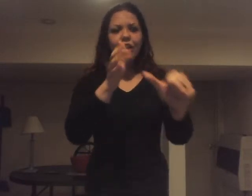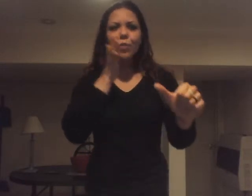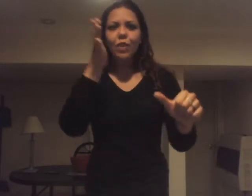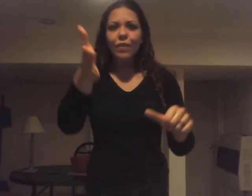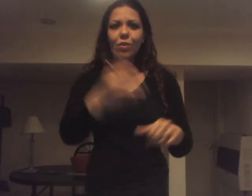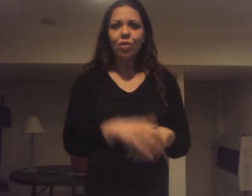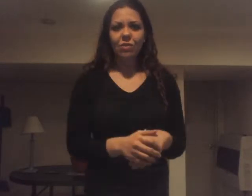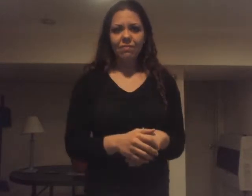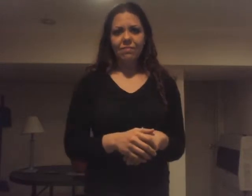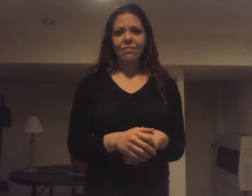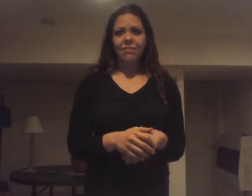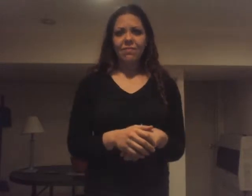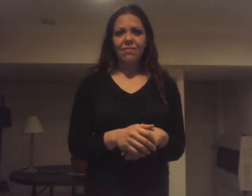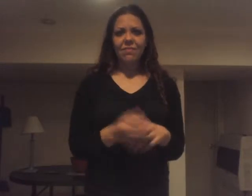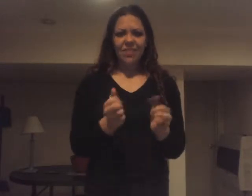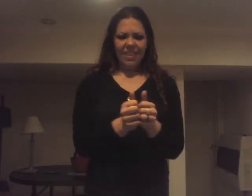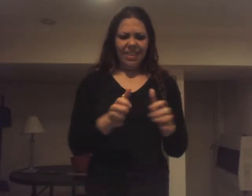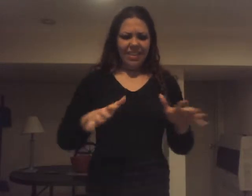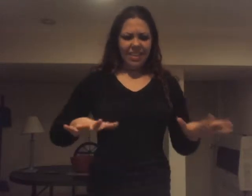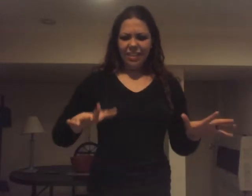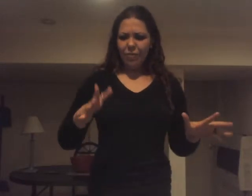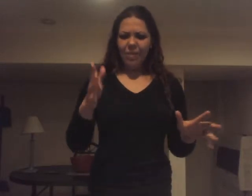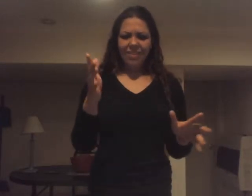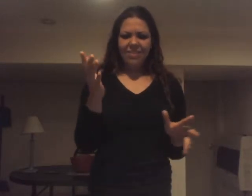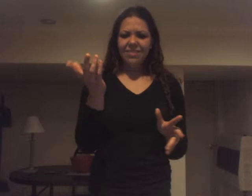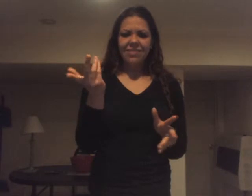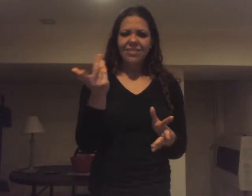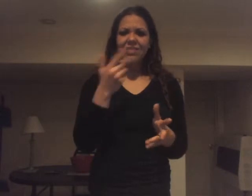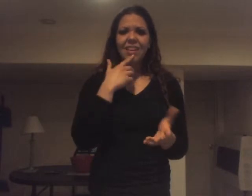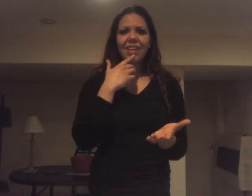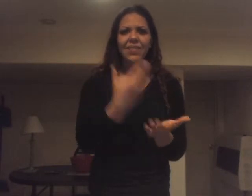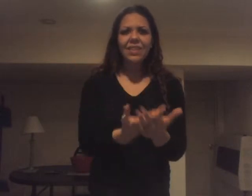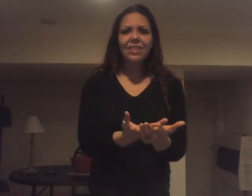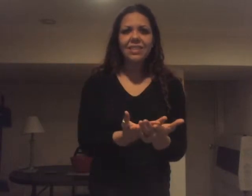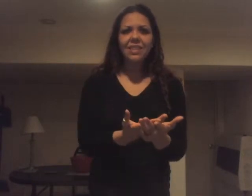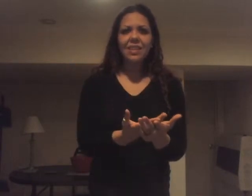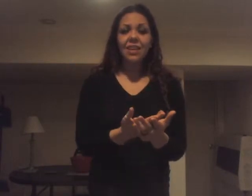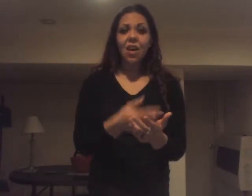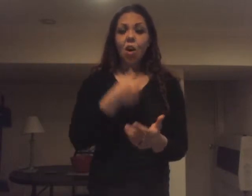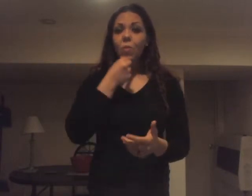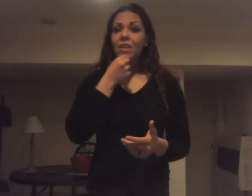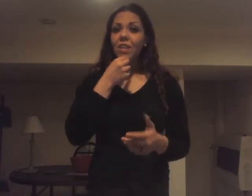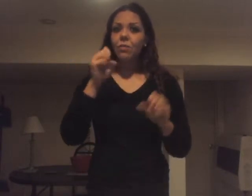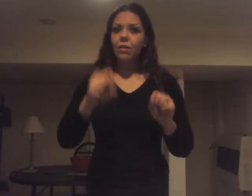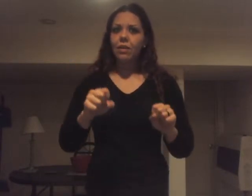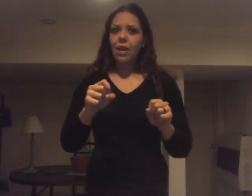lack of evidence that sex orientation can be altered by therapy and the possibility